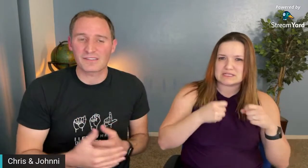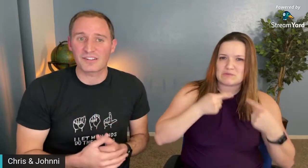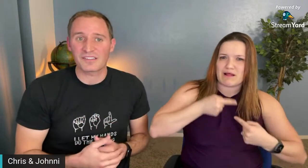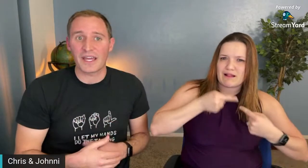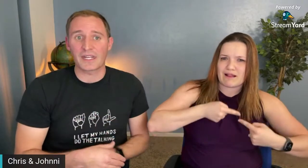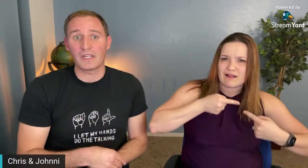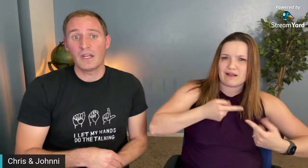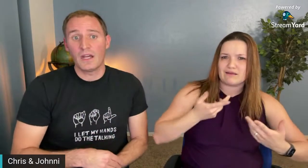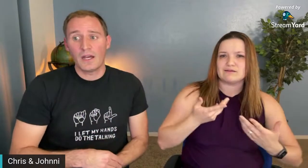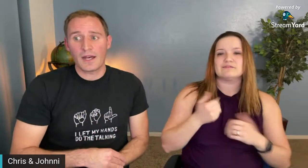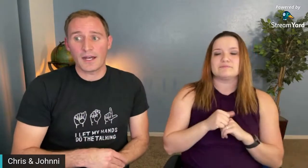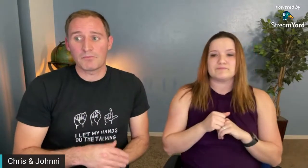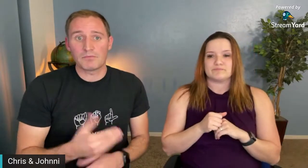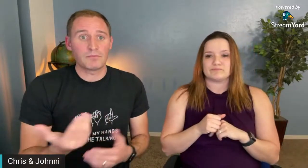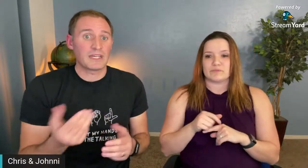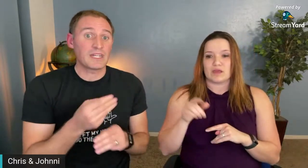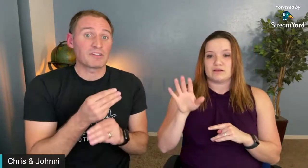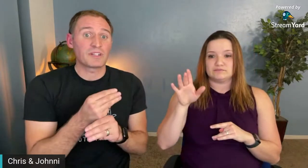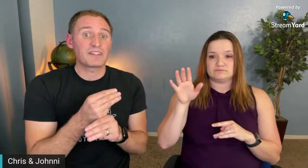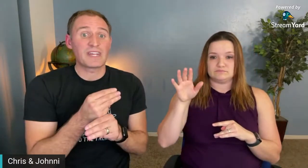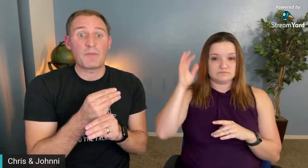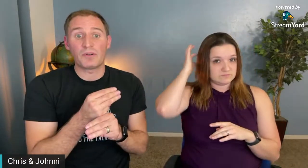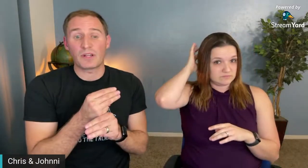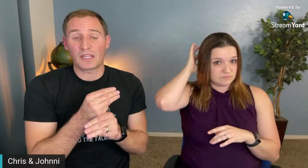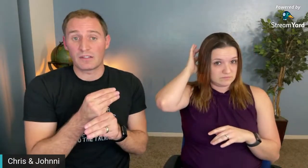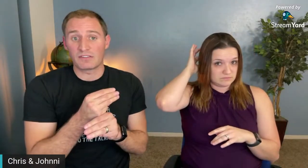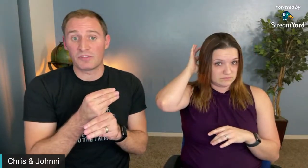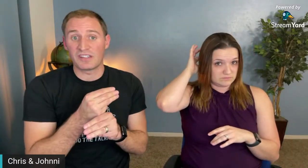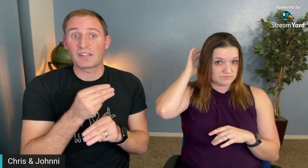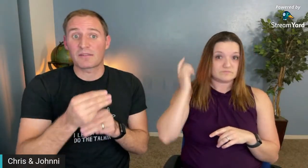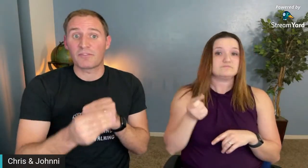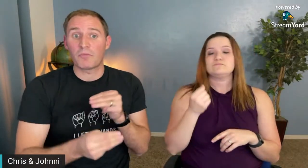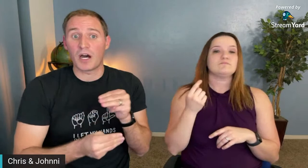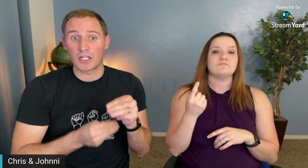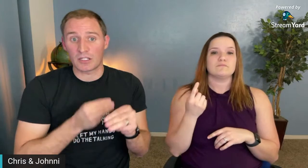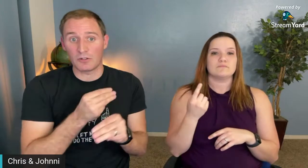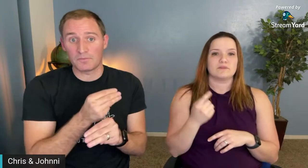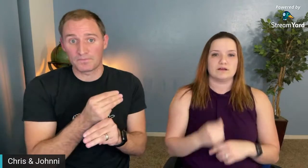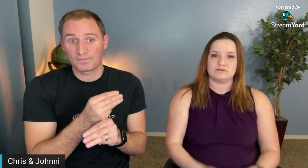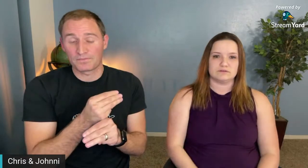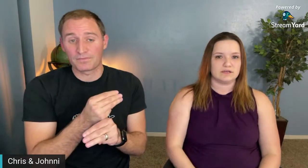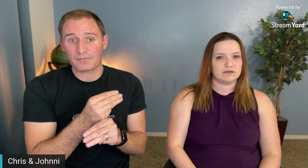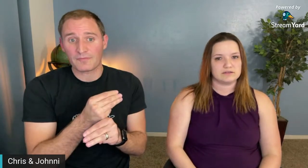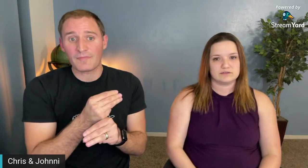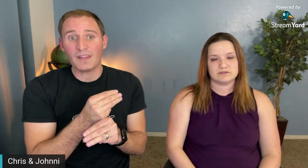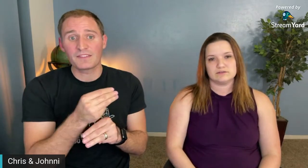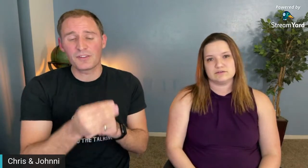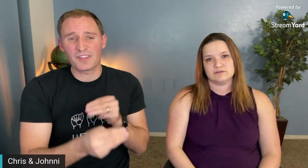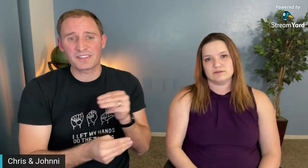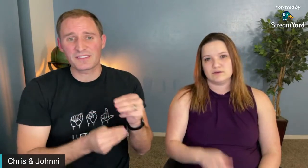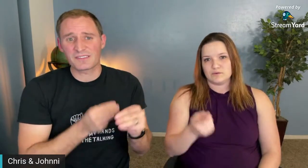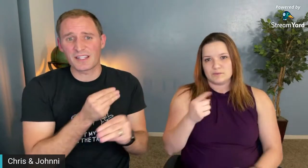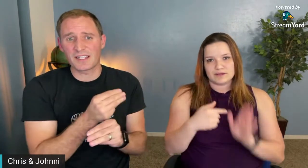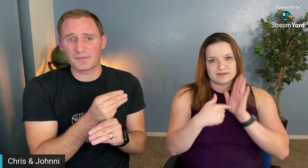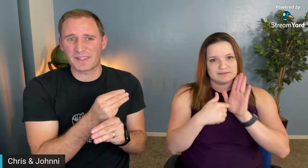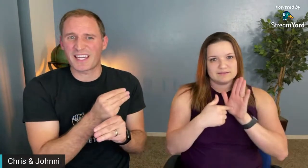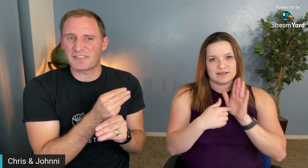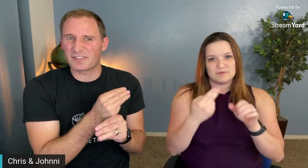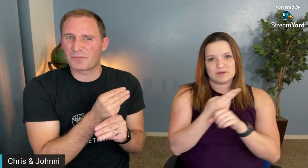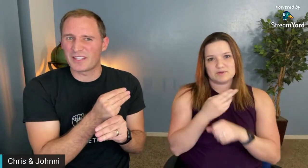start sliding. But anyways, one example I use is like for molecule. So this is it's